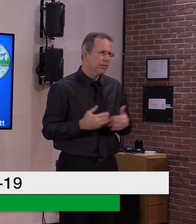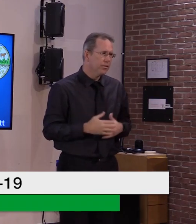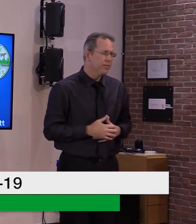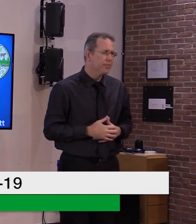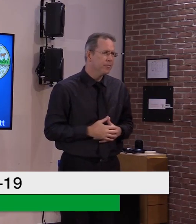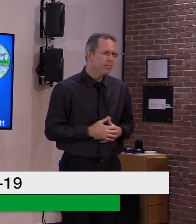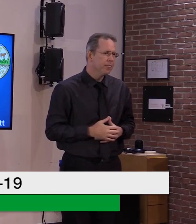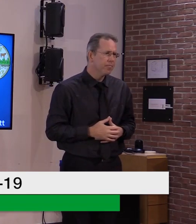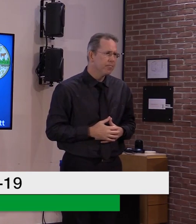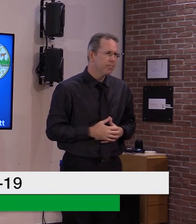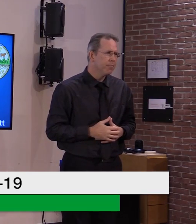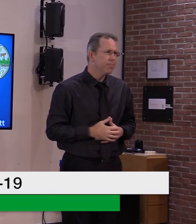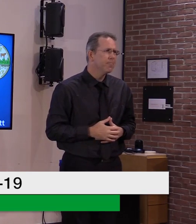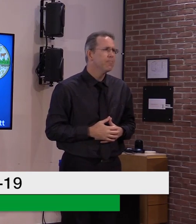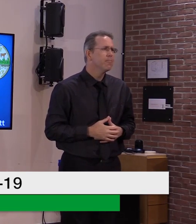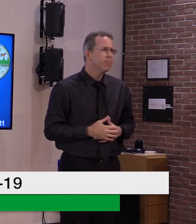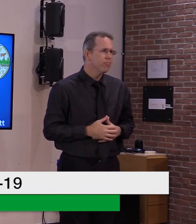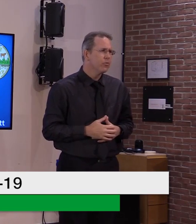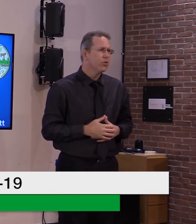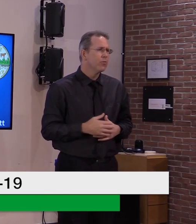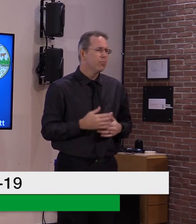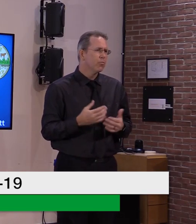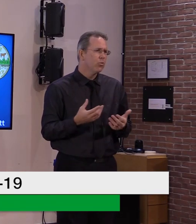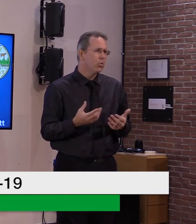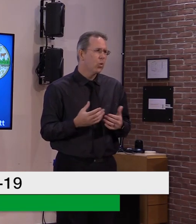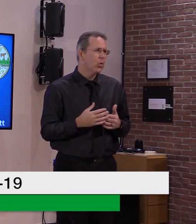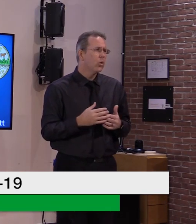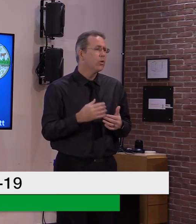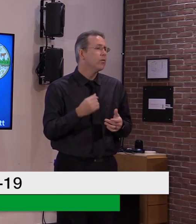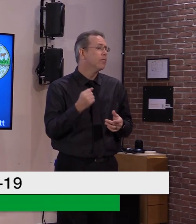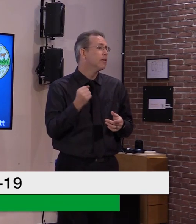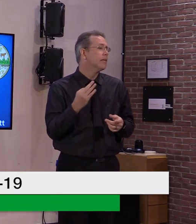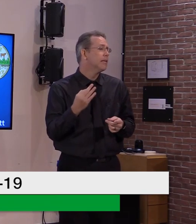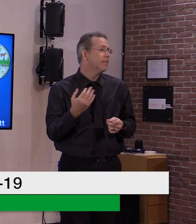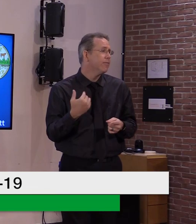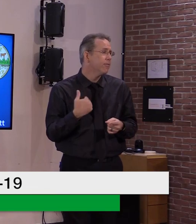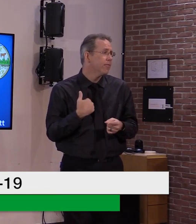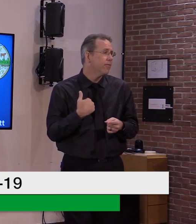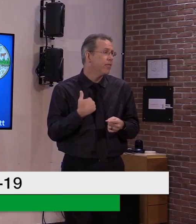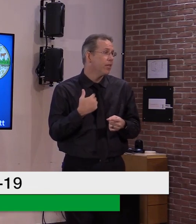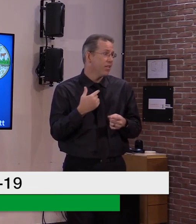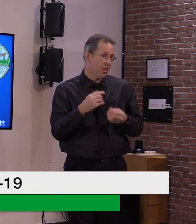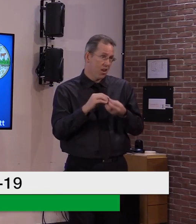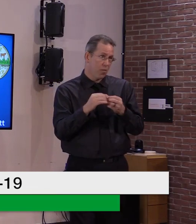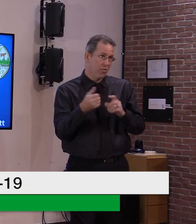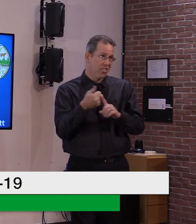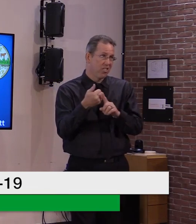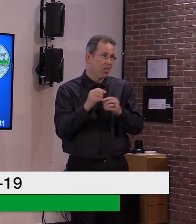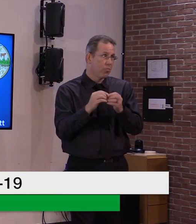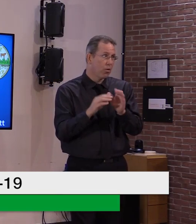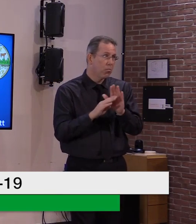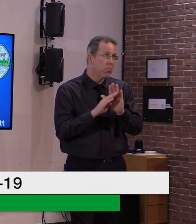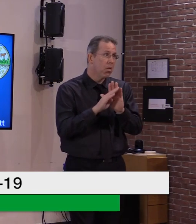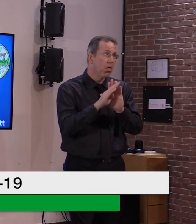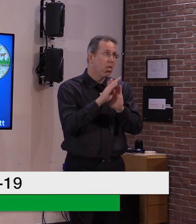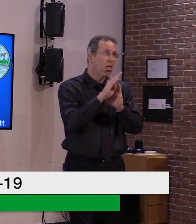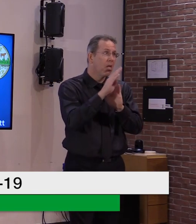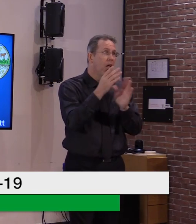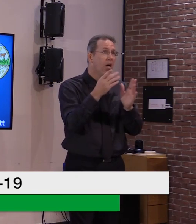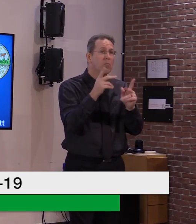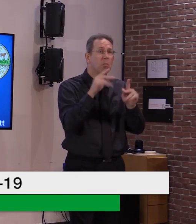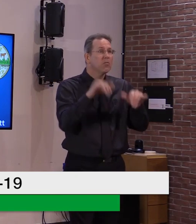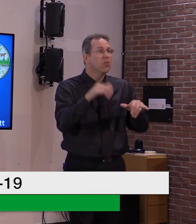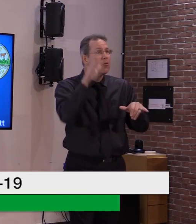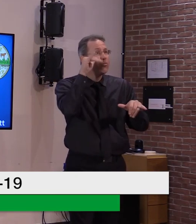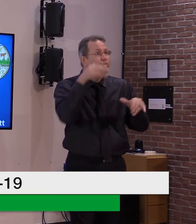about what could possibly happen if people decide to gather as they usually do for thanksgiving the 3 000 or